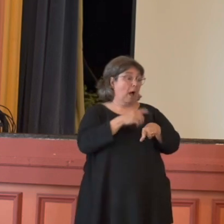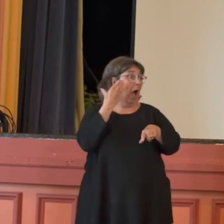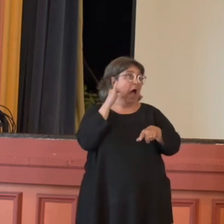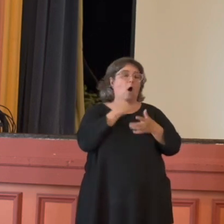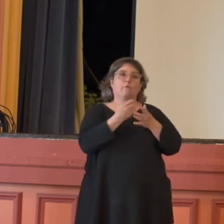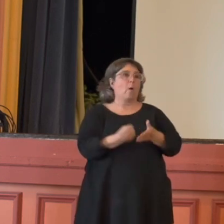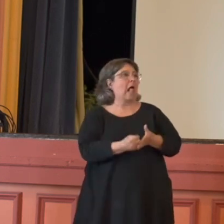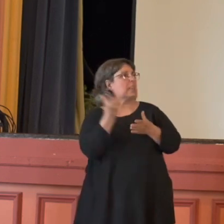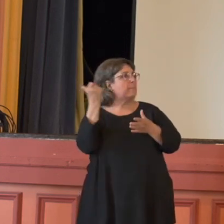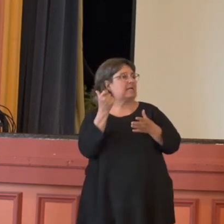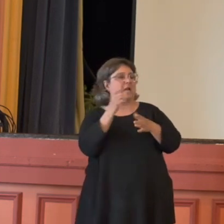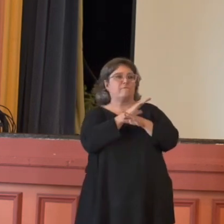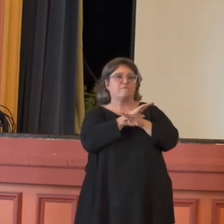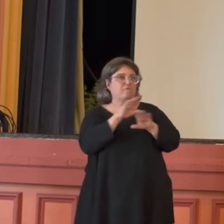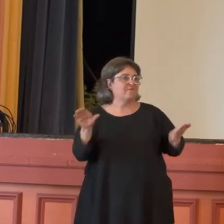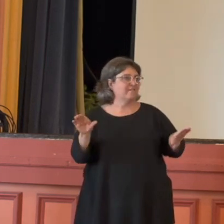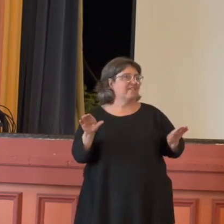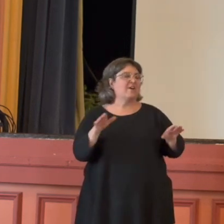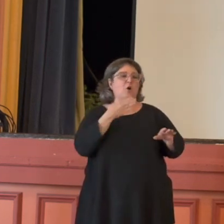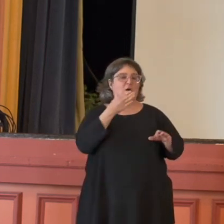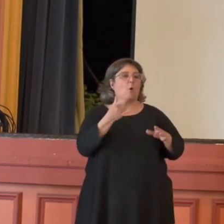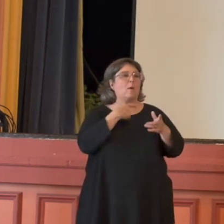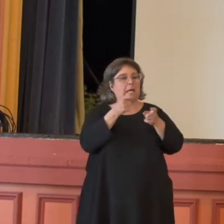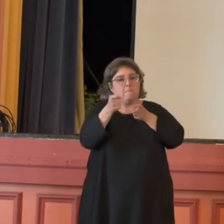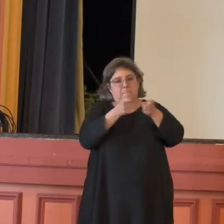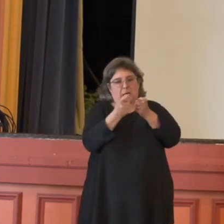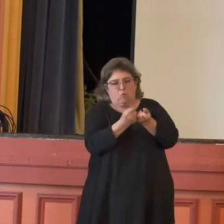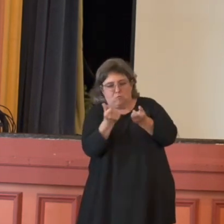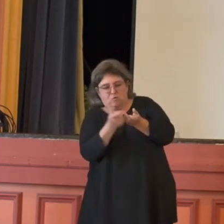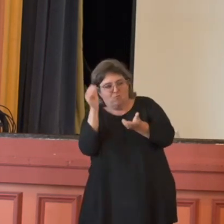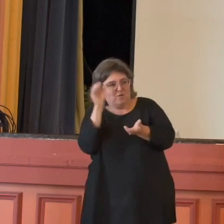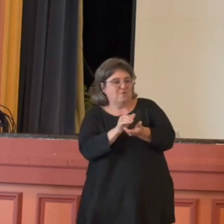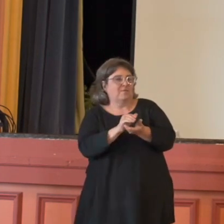going to eliminate the issue of rodents. We can just mitigate and reduce it.